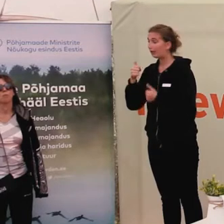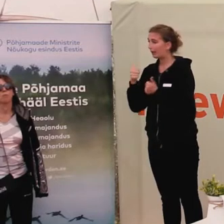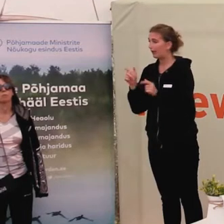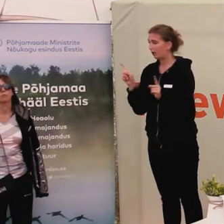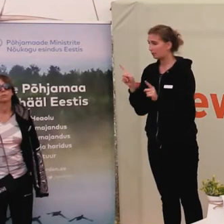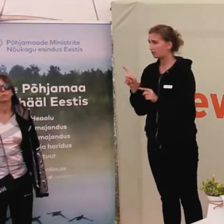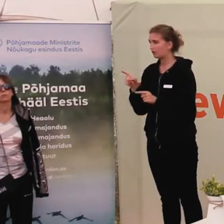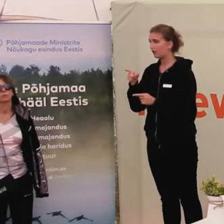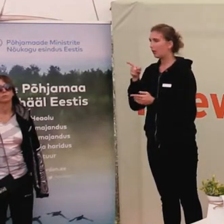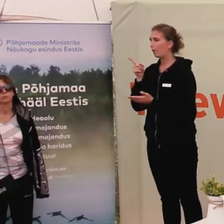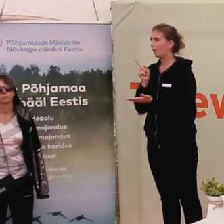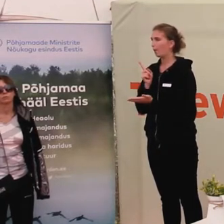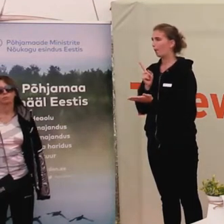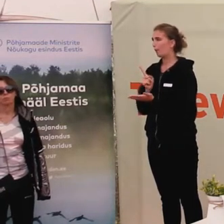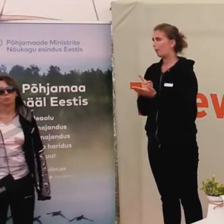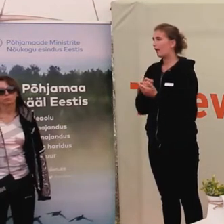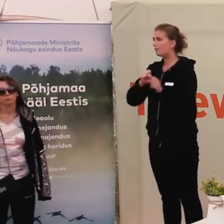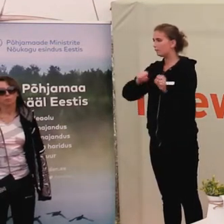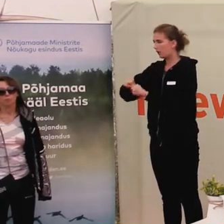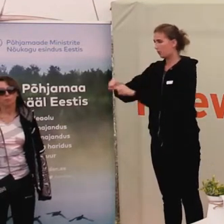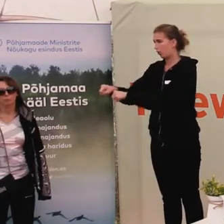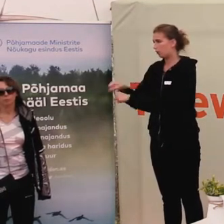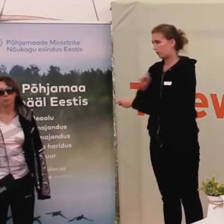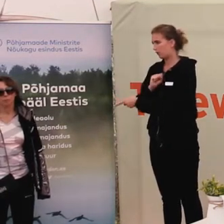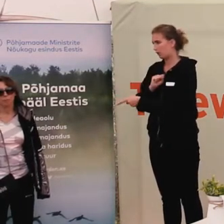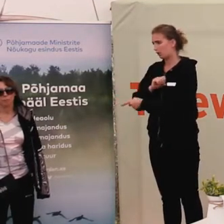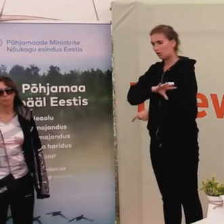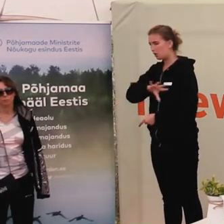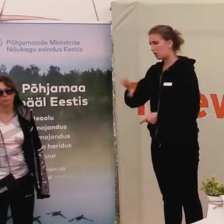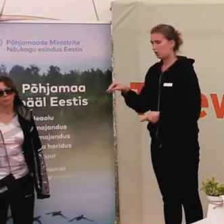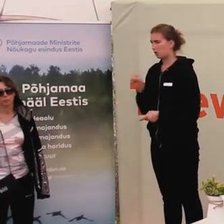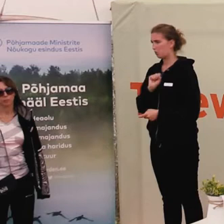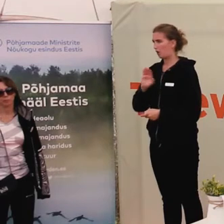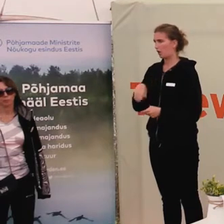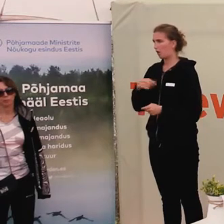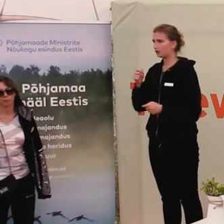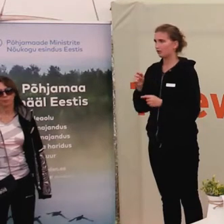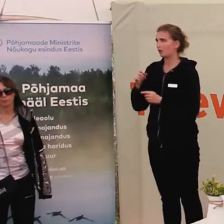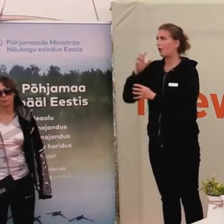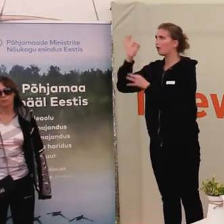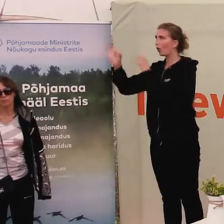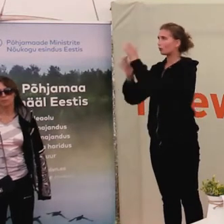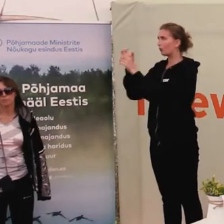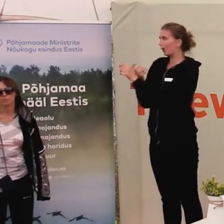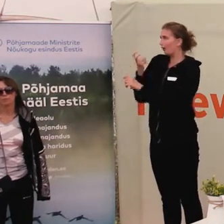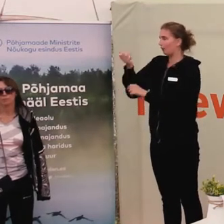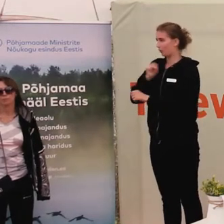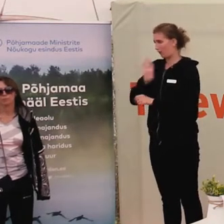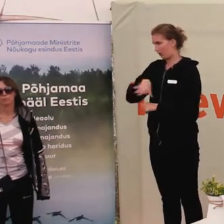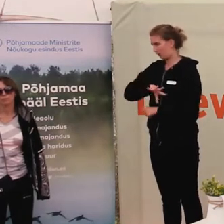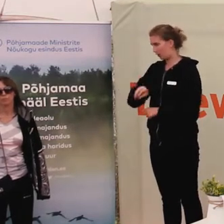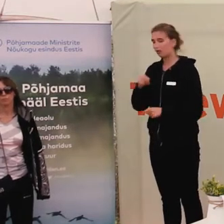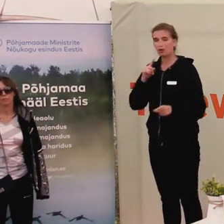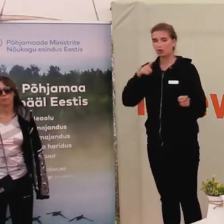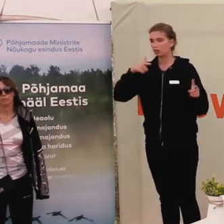is that there should be multiple options available. So not everyone should do this space race, I think. I absolutely agree that it is